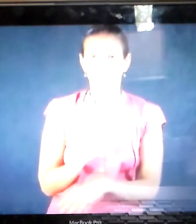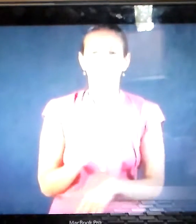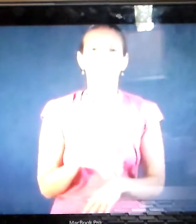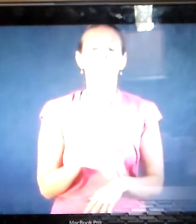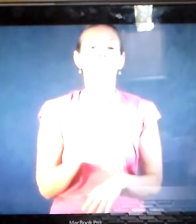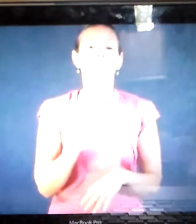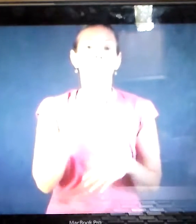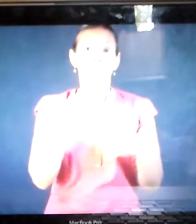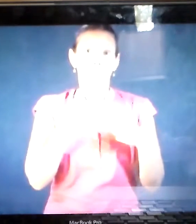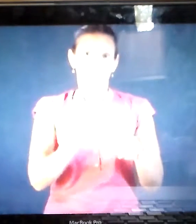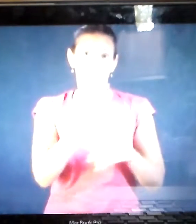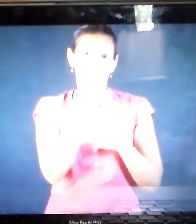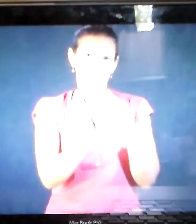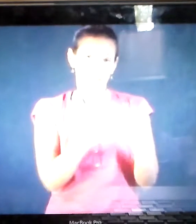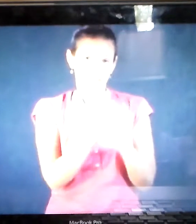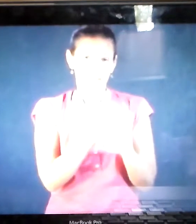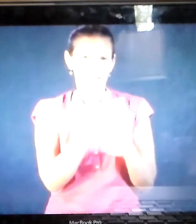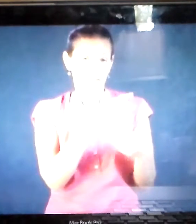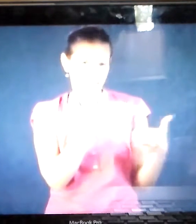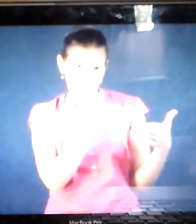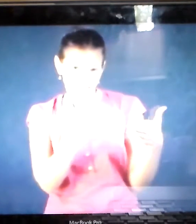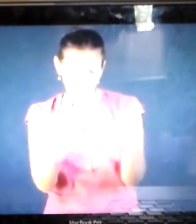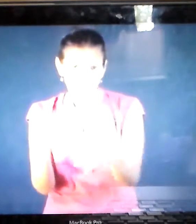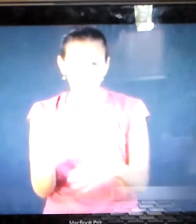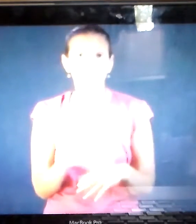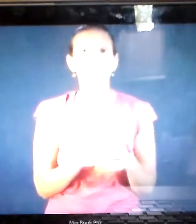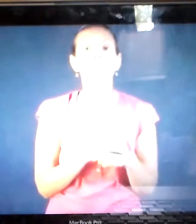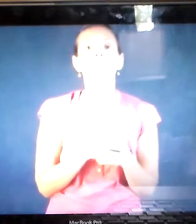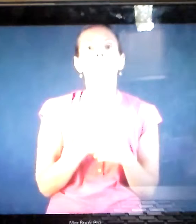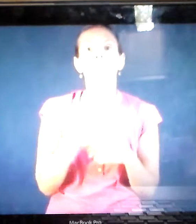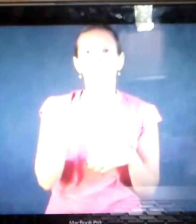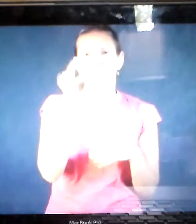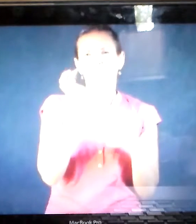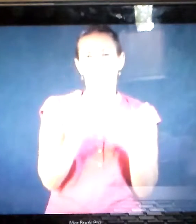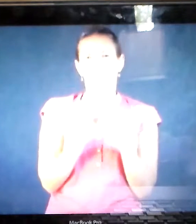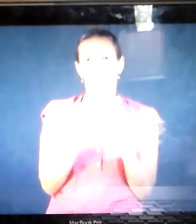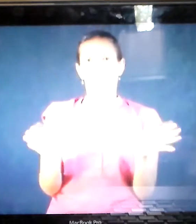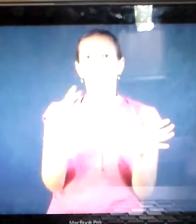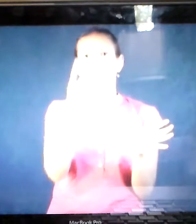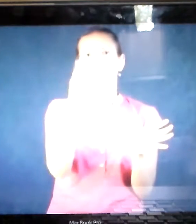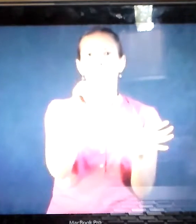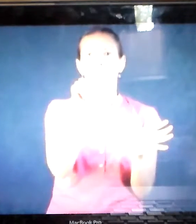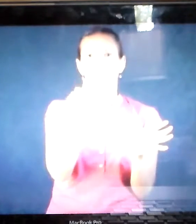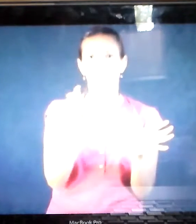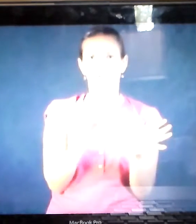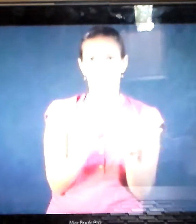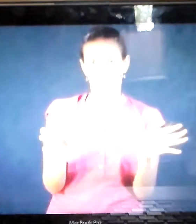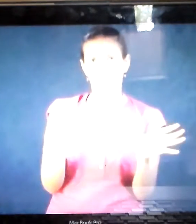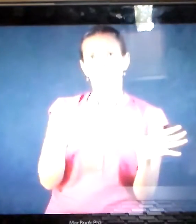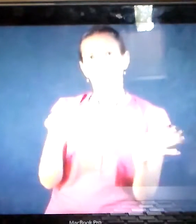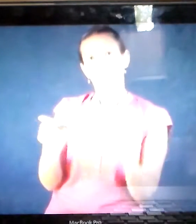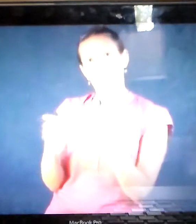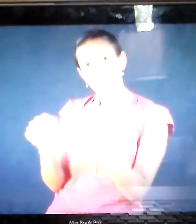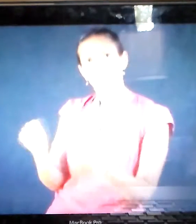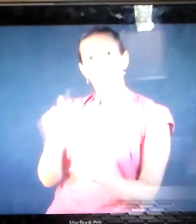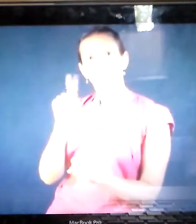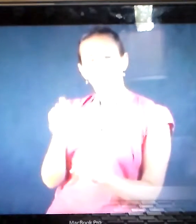examples that I had. So for about a year, these deaf students, they studied two groups.